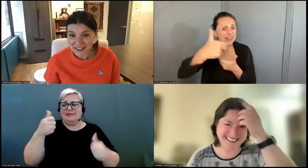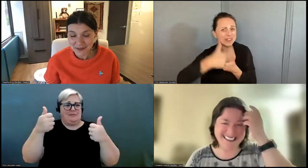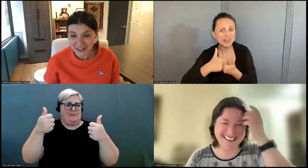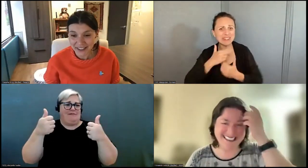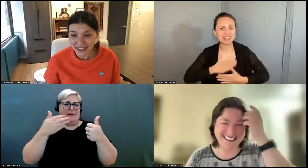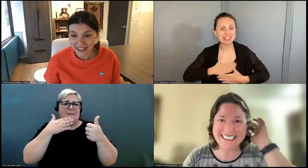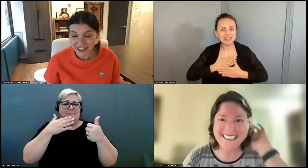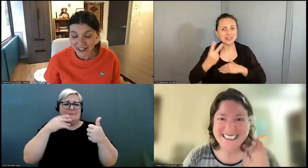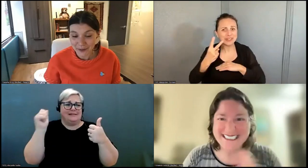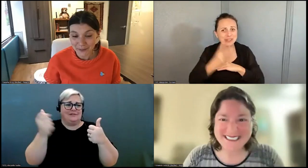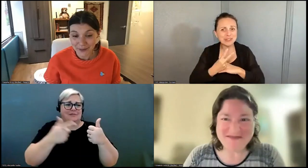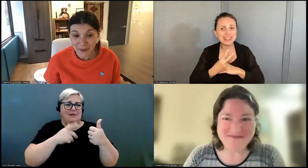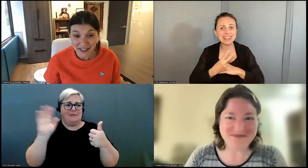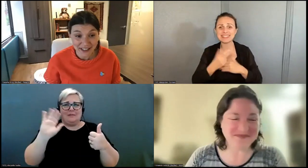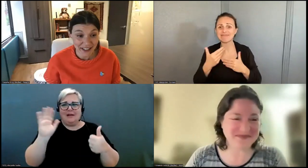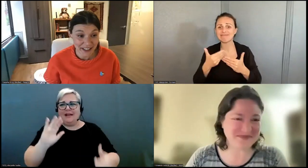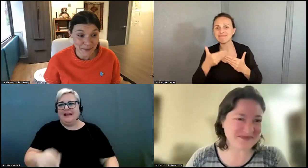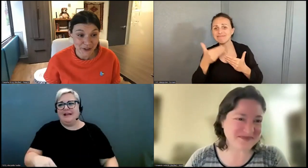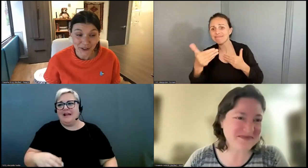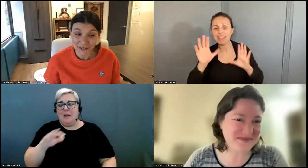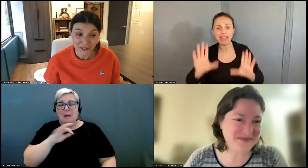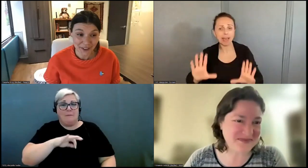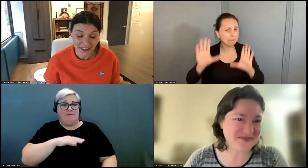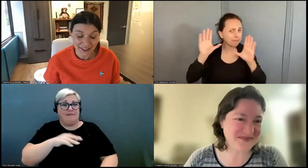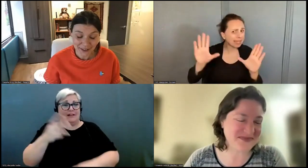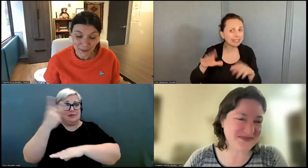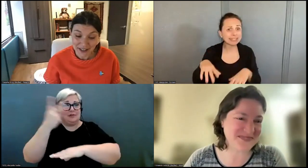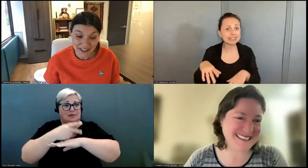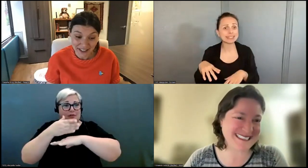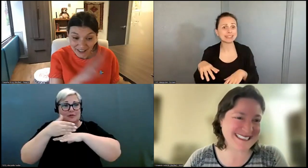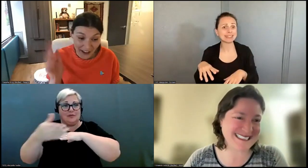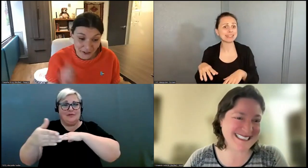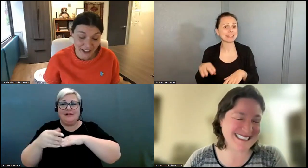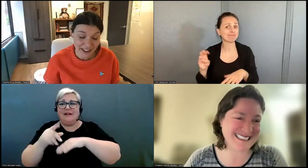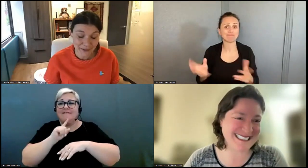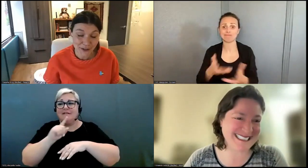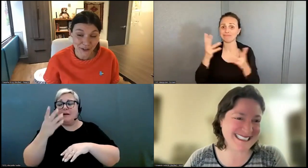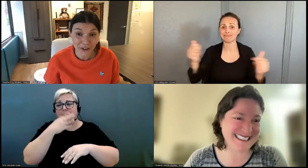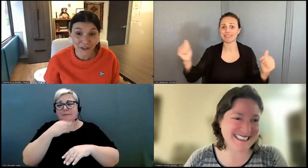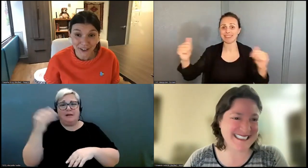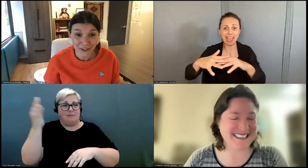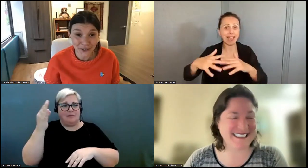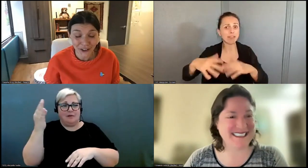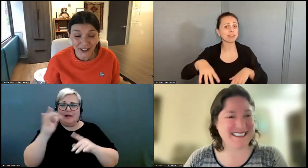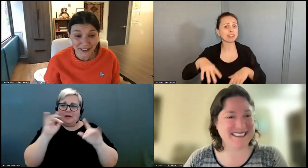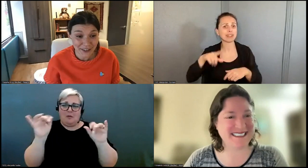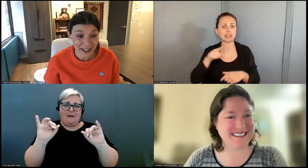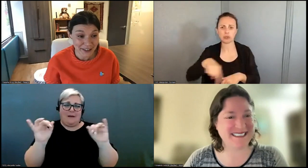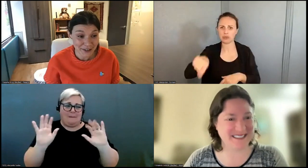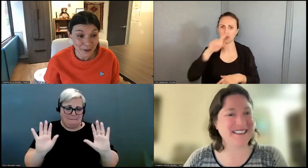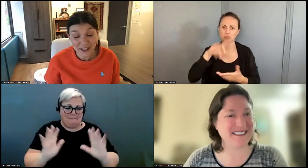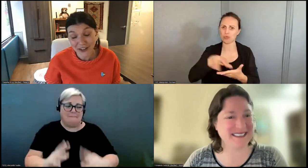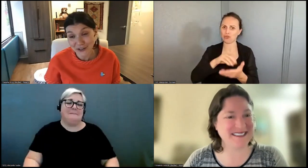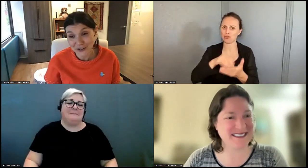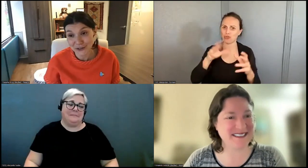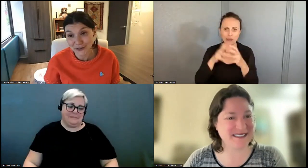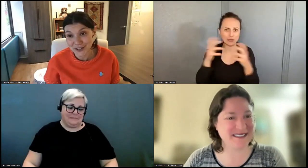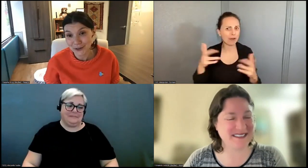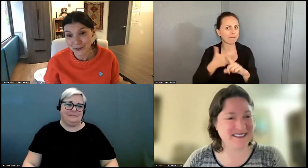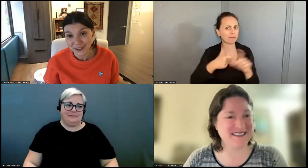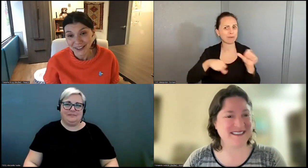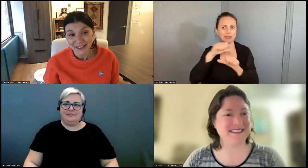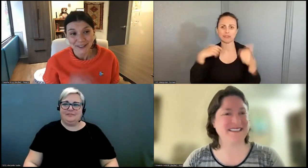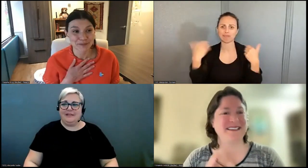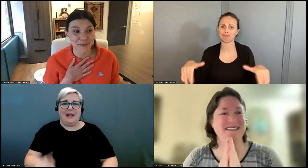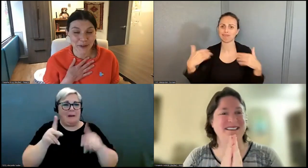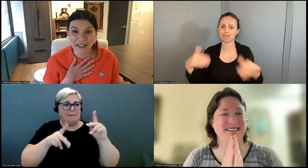days of this really amazing, and I'm sure amazing gathering, and I'm sure you're all going to learn a lot and from each other too.